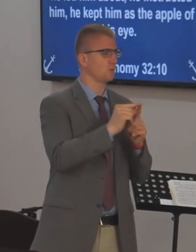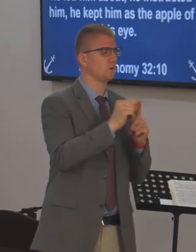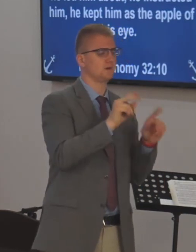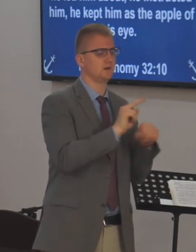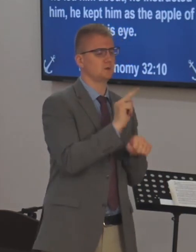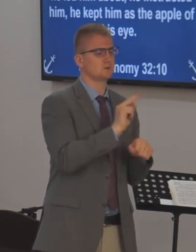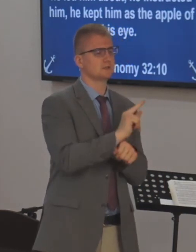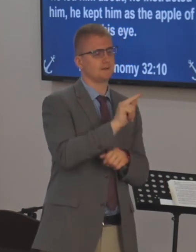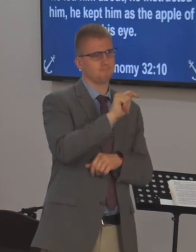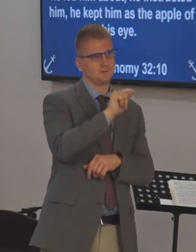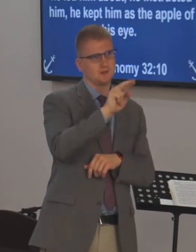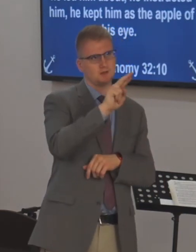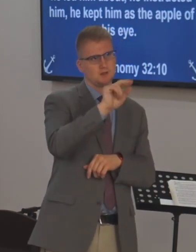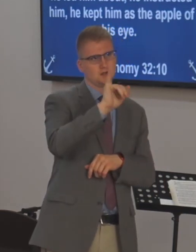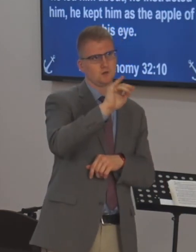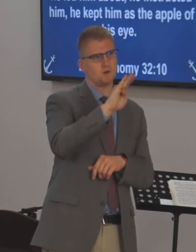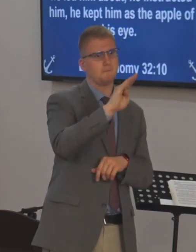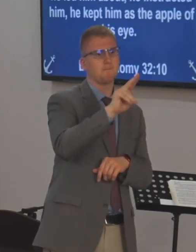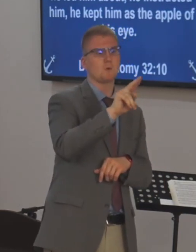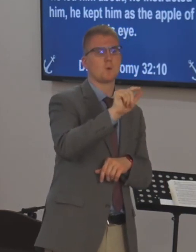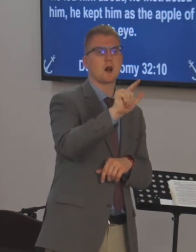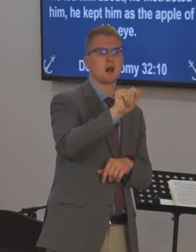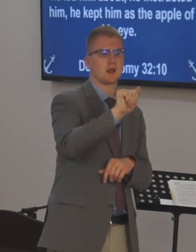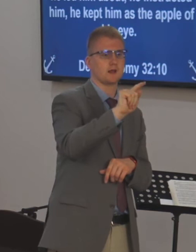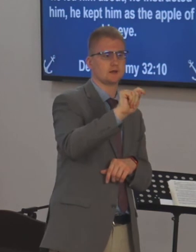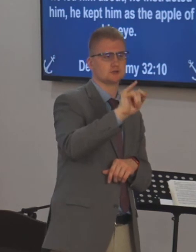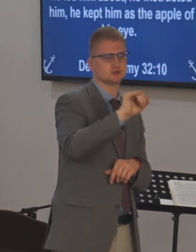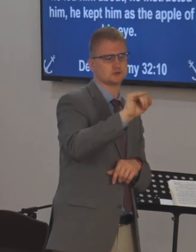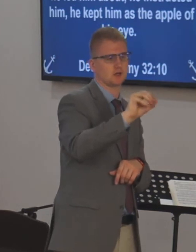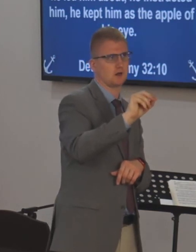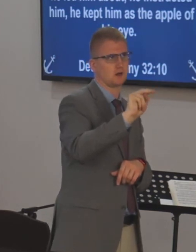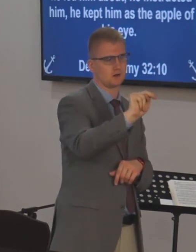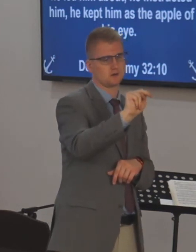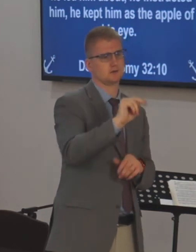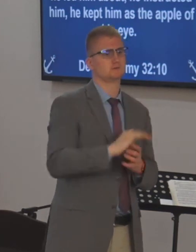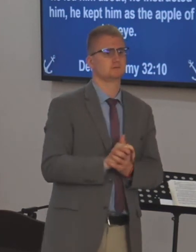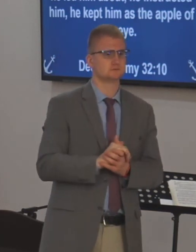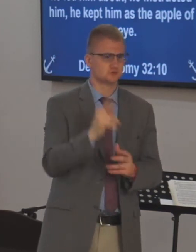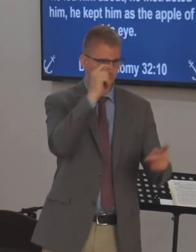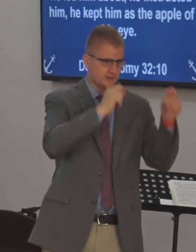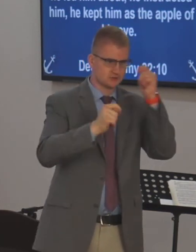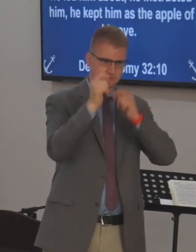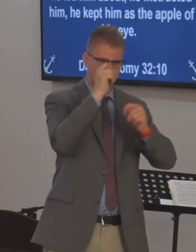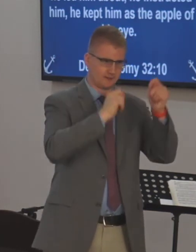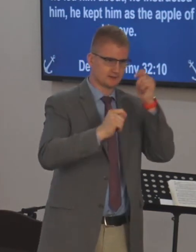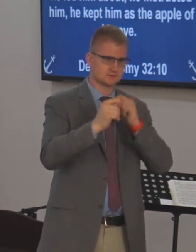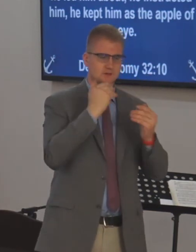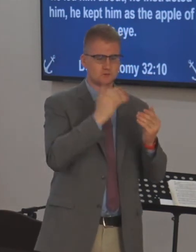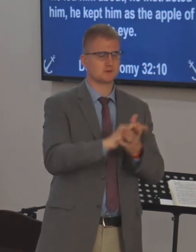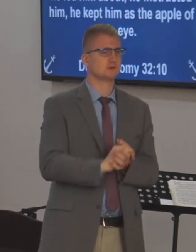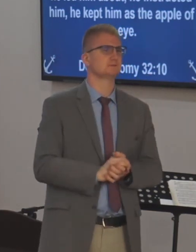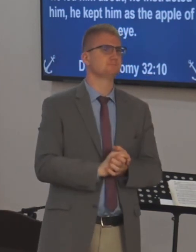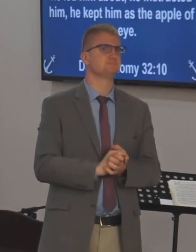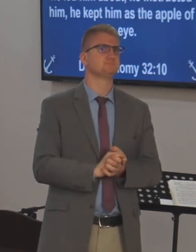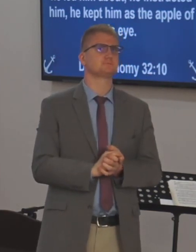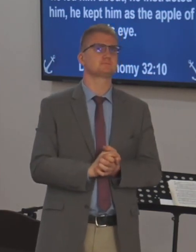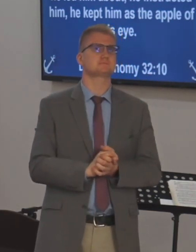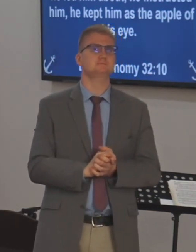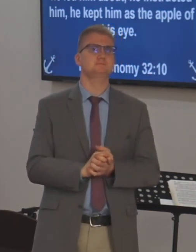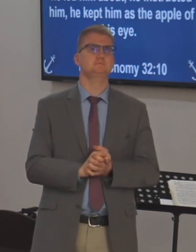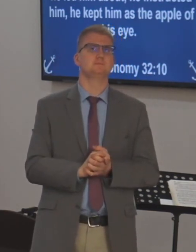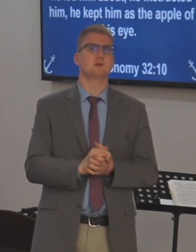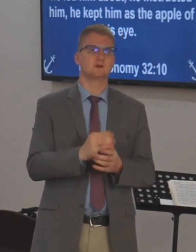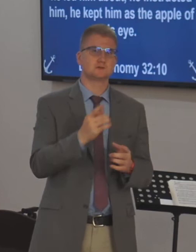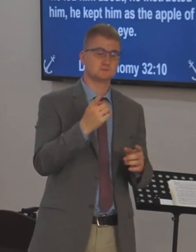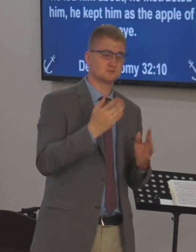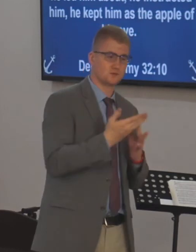have to. God's provided a way for you to go to heaven in the gospel of Jesus Christ. And when that trump blows, you're going to go be with the Lord. You're going to be